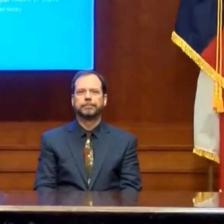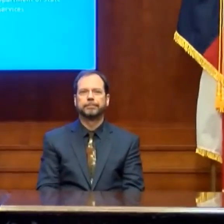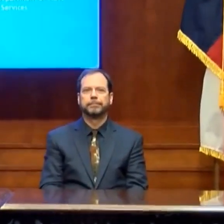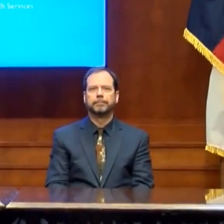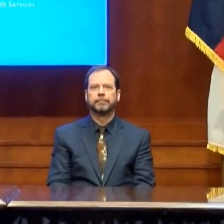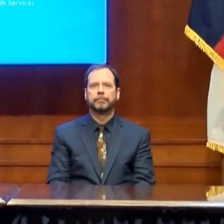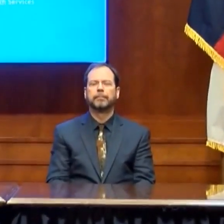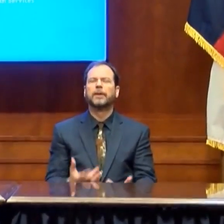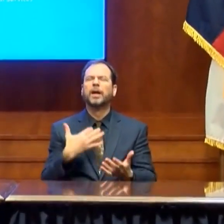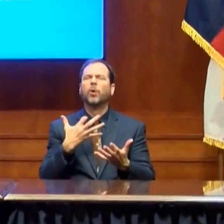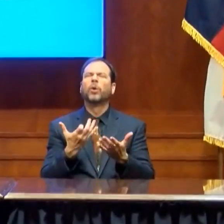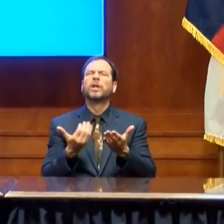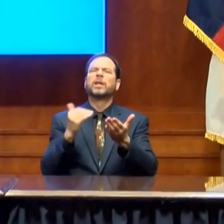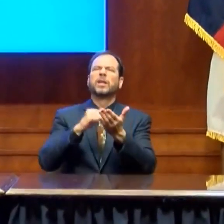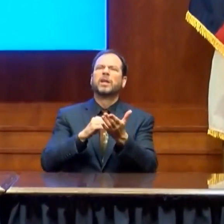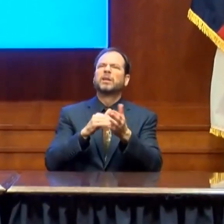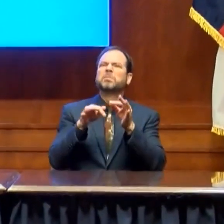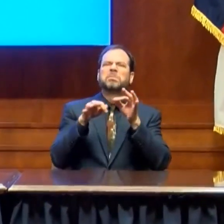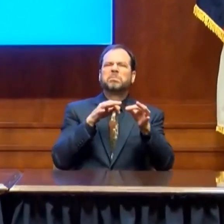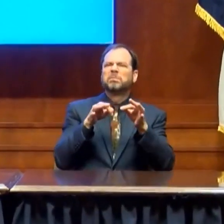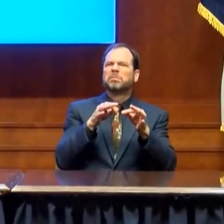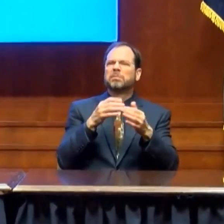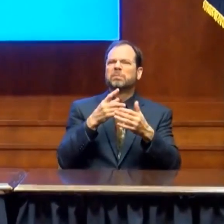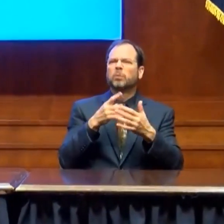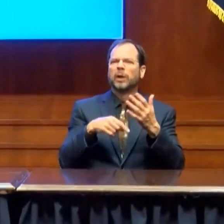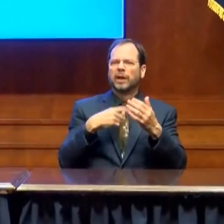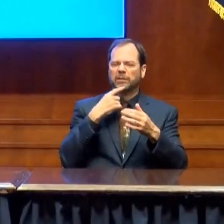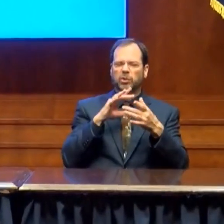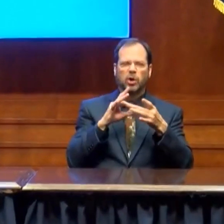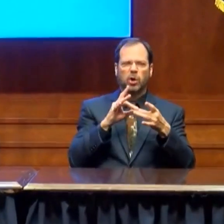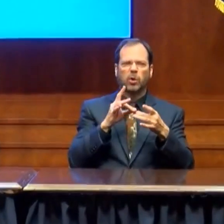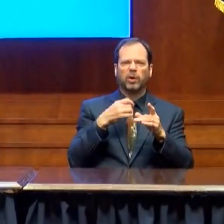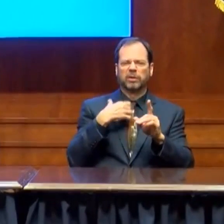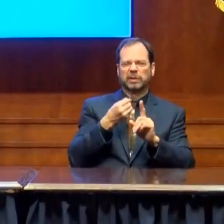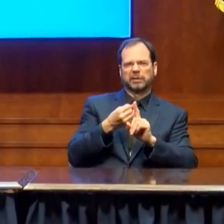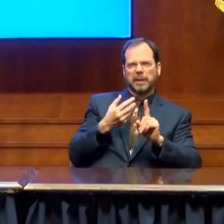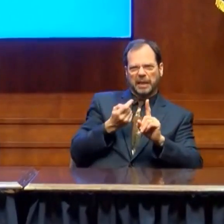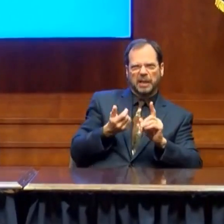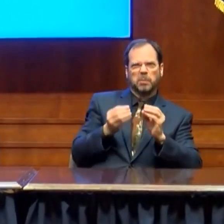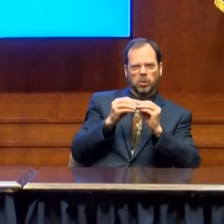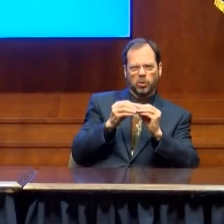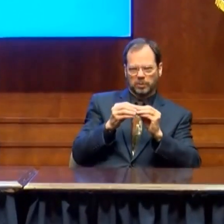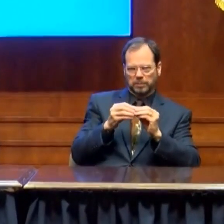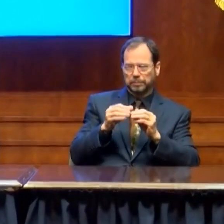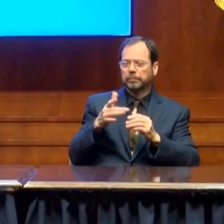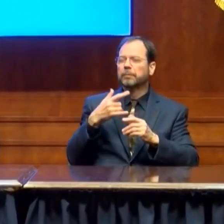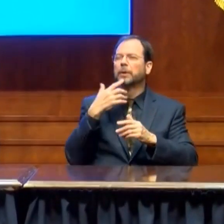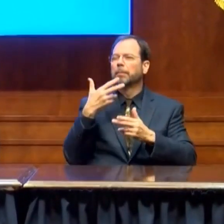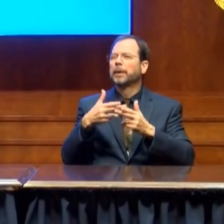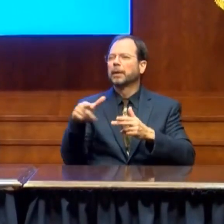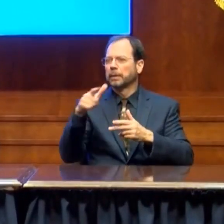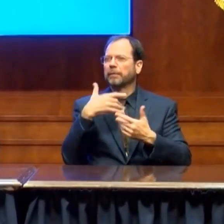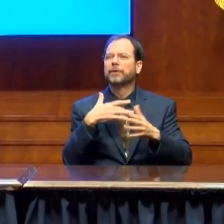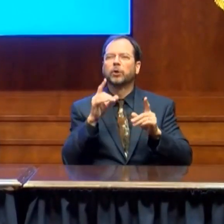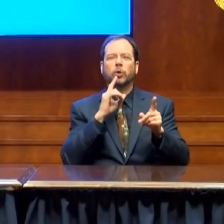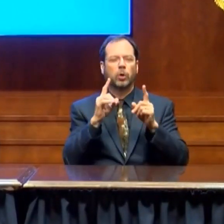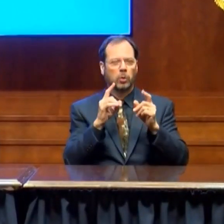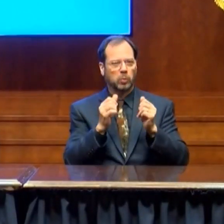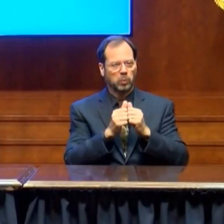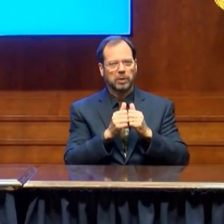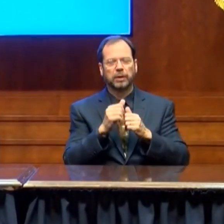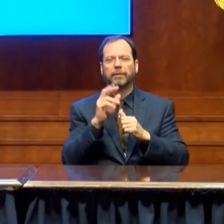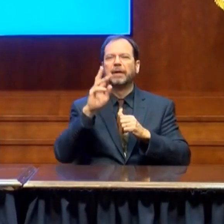So picking back up with some things that I talked about and expanding on it a tiny bit. As I mentioned, I spoke